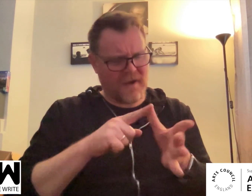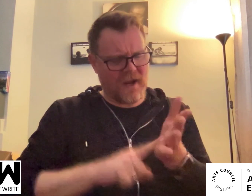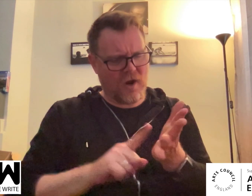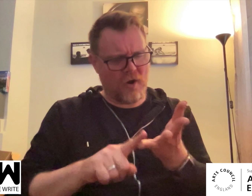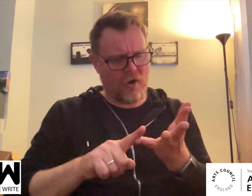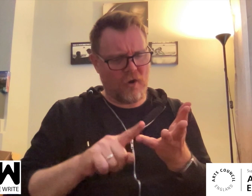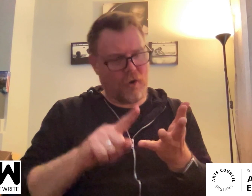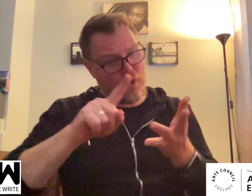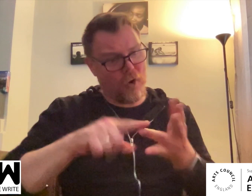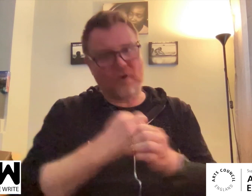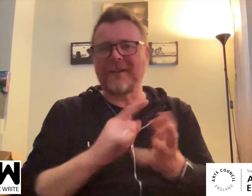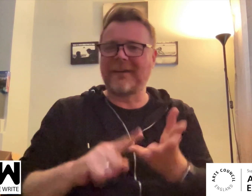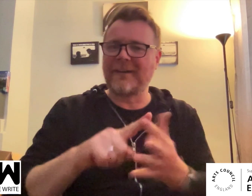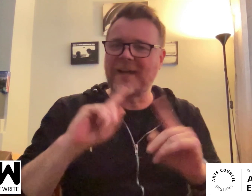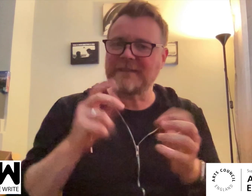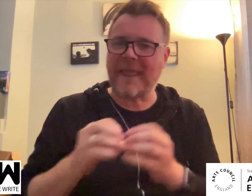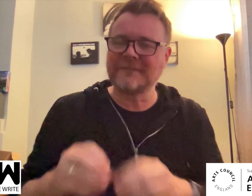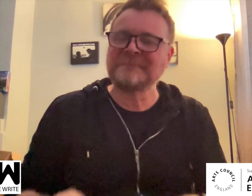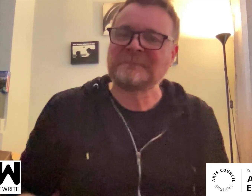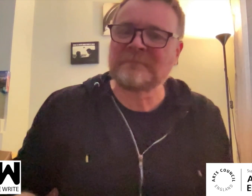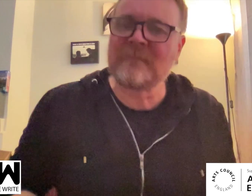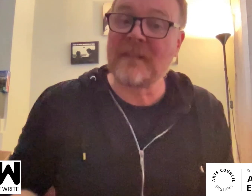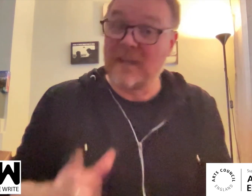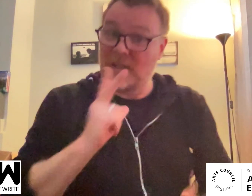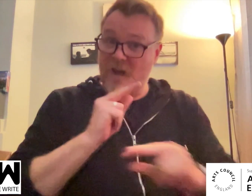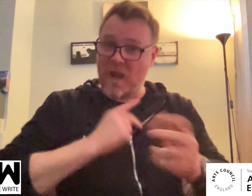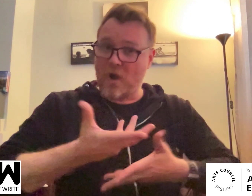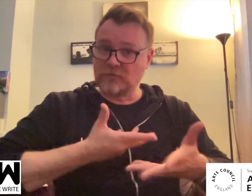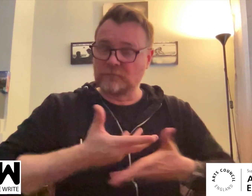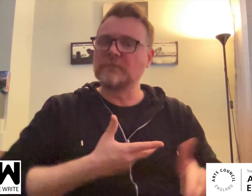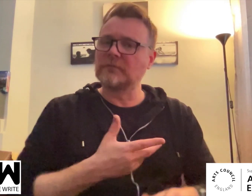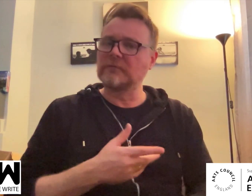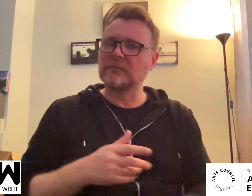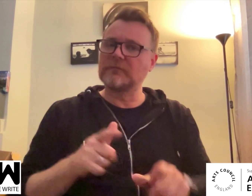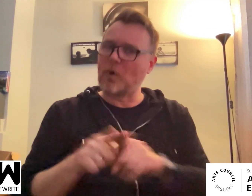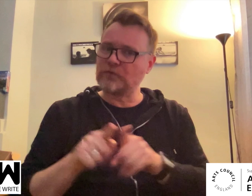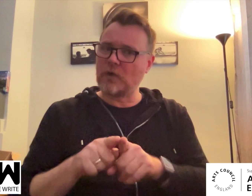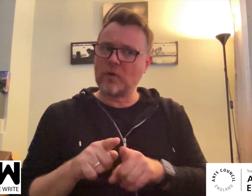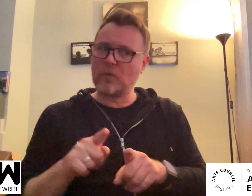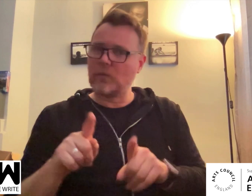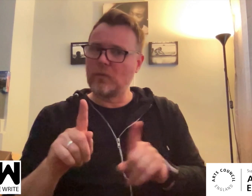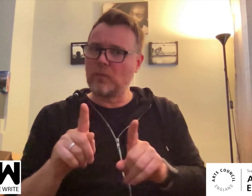Dialogue. See if I spelt that right. Can't spell. The dialogue between characters.